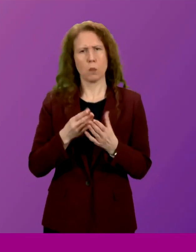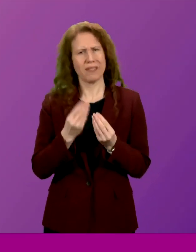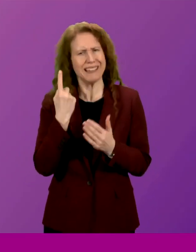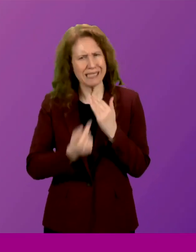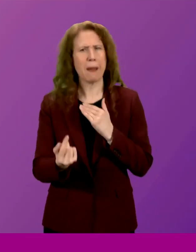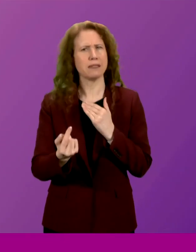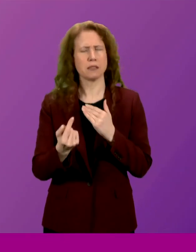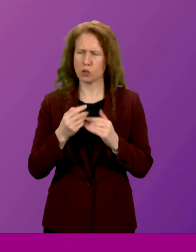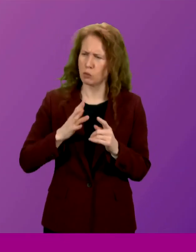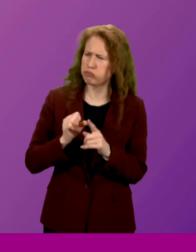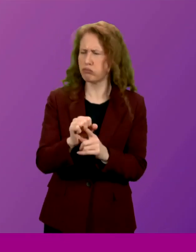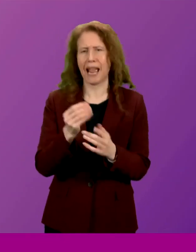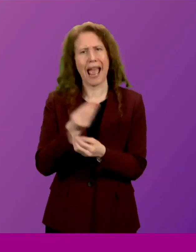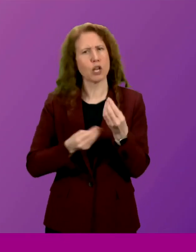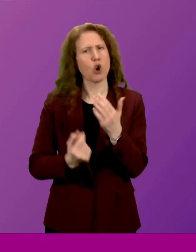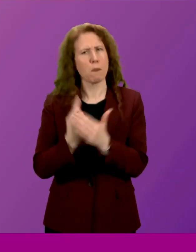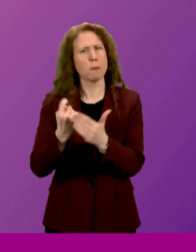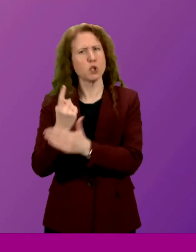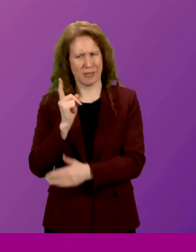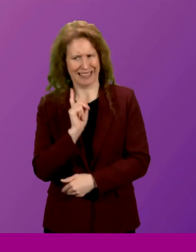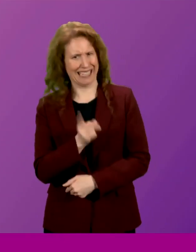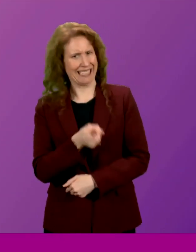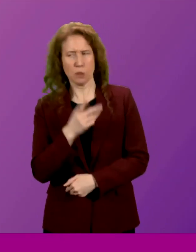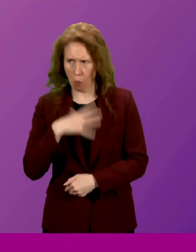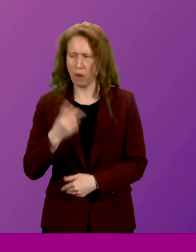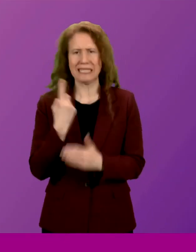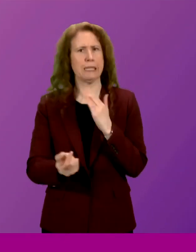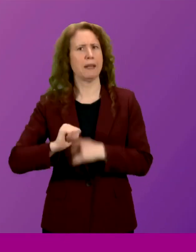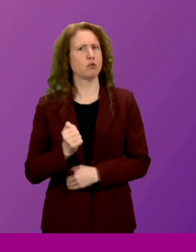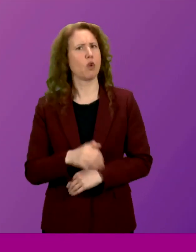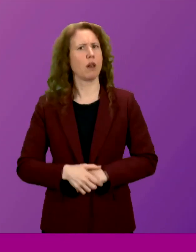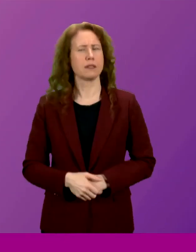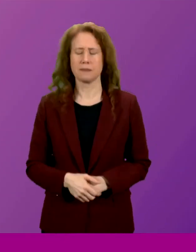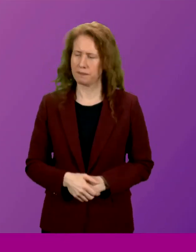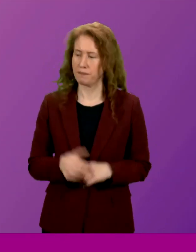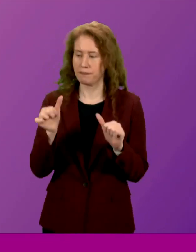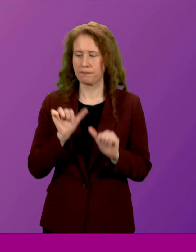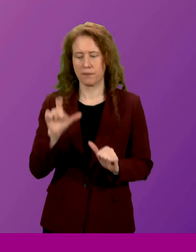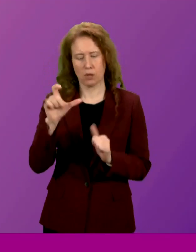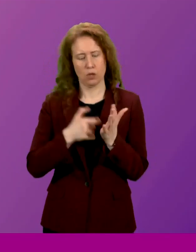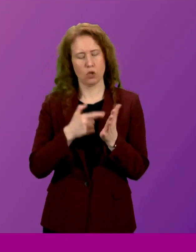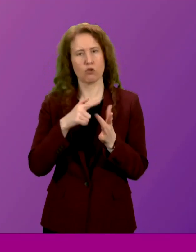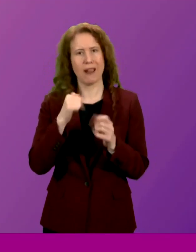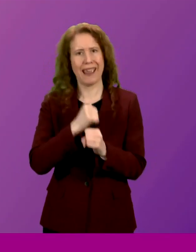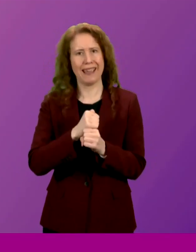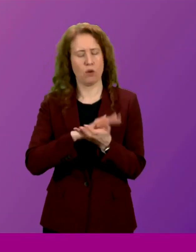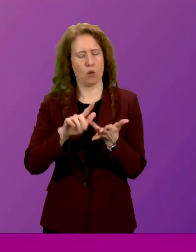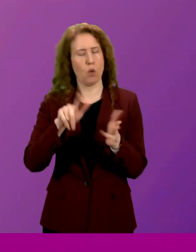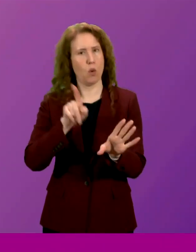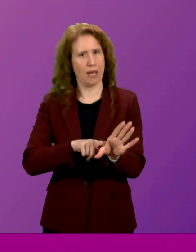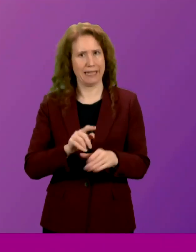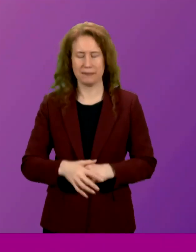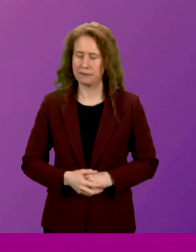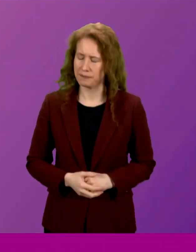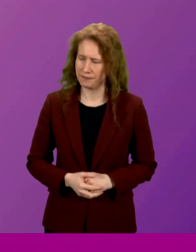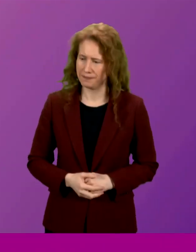to pursue the economic opportunities that will be bright for an independent Scotland. Craig Hoy. Thank you,